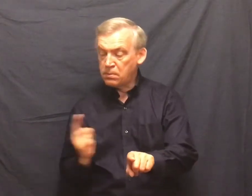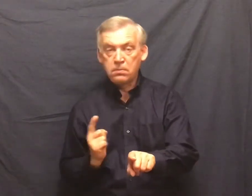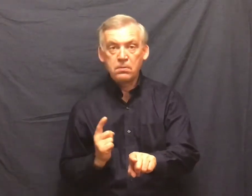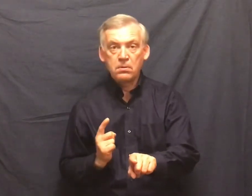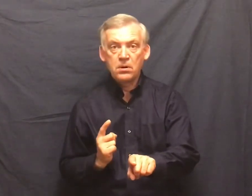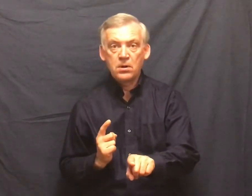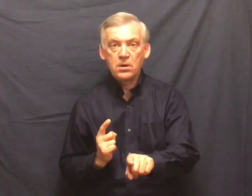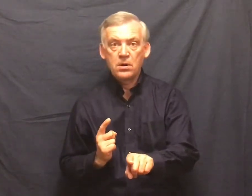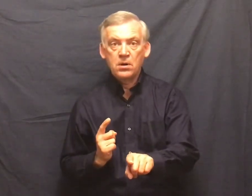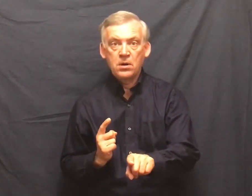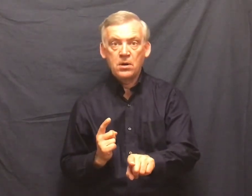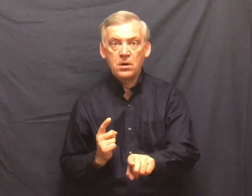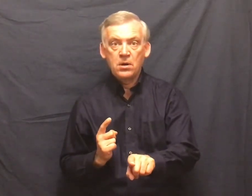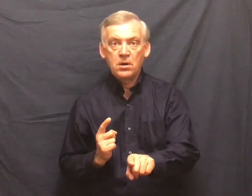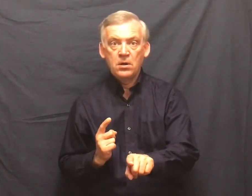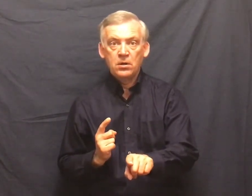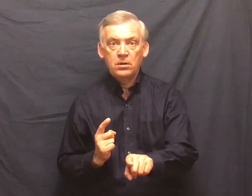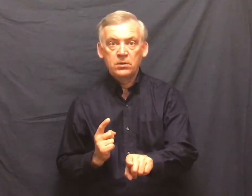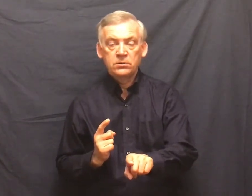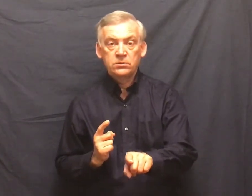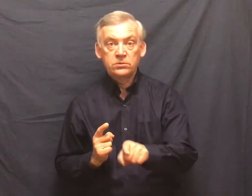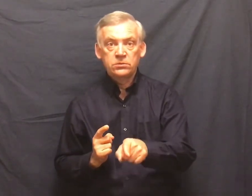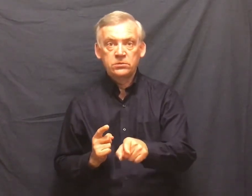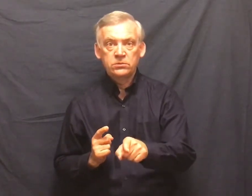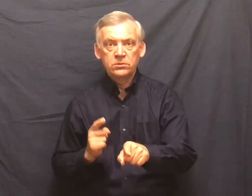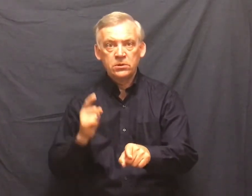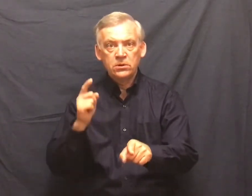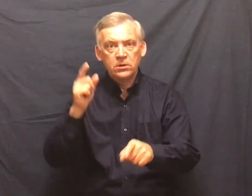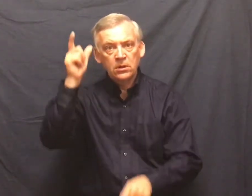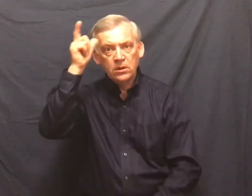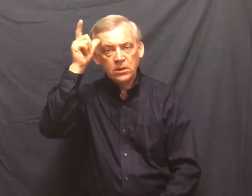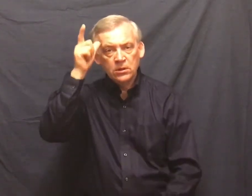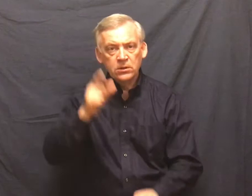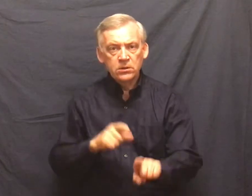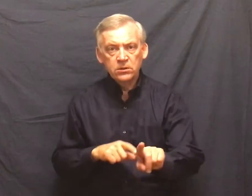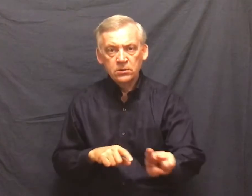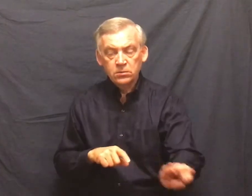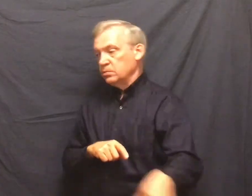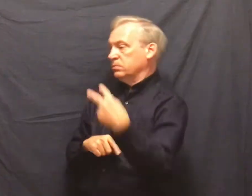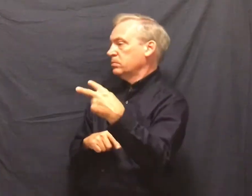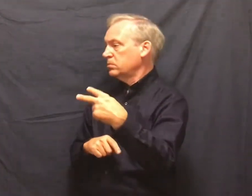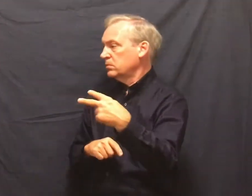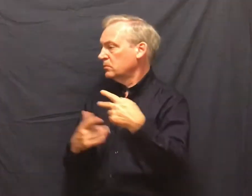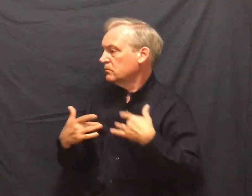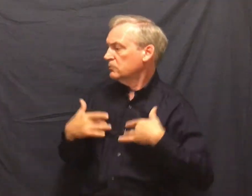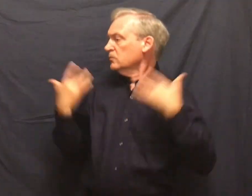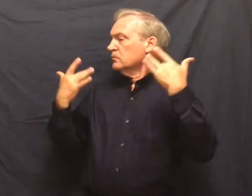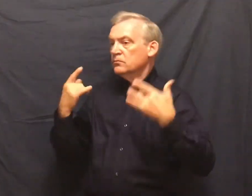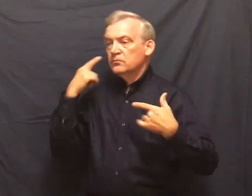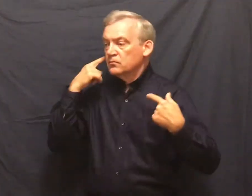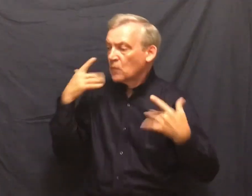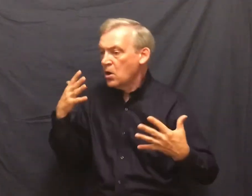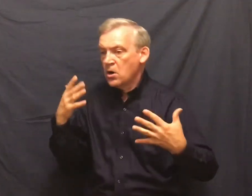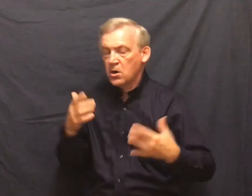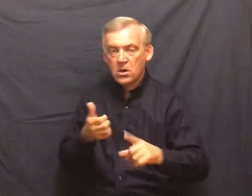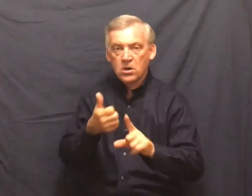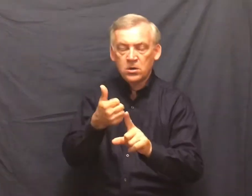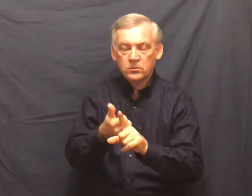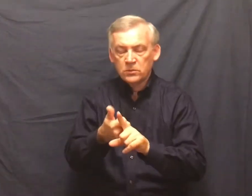his head jerked up, and he strained toward the sound, with eyes and ears until he saw the bird.